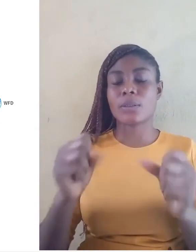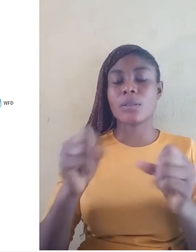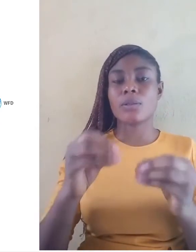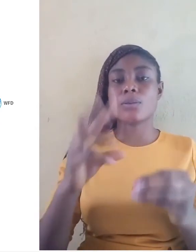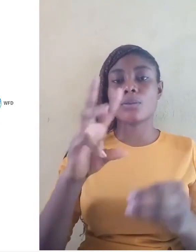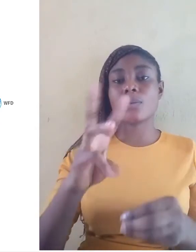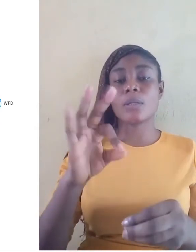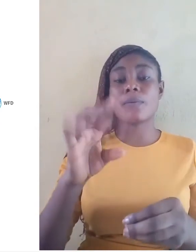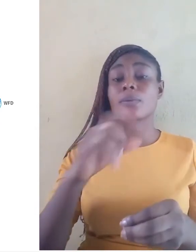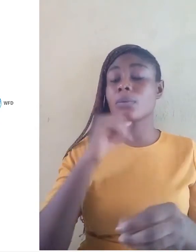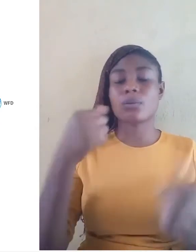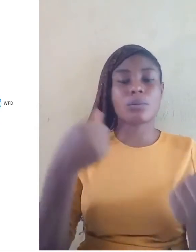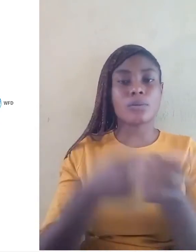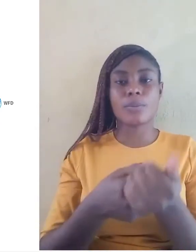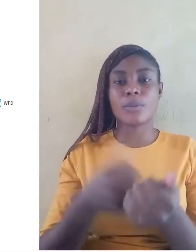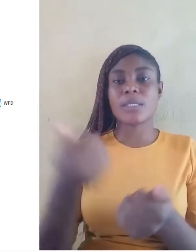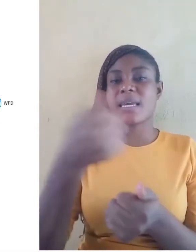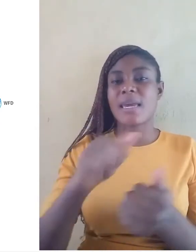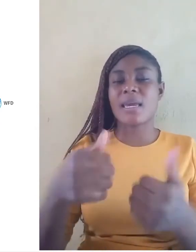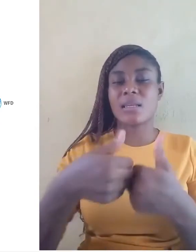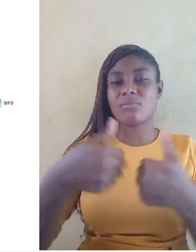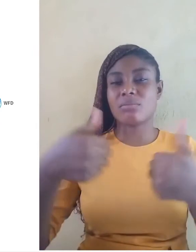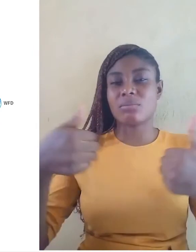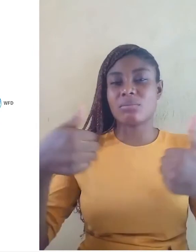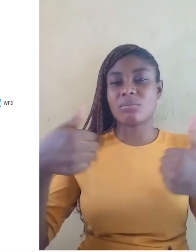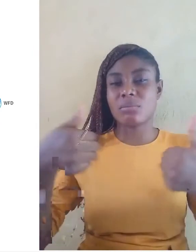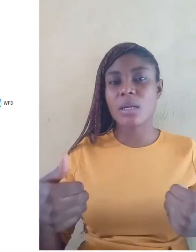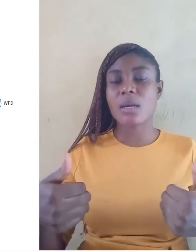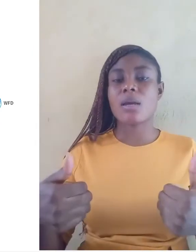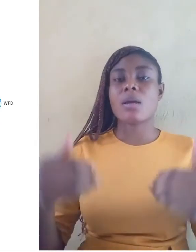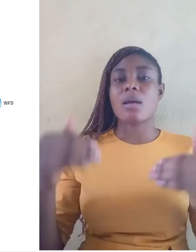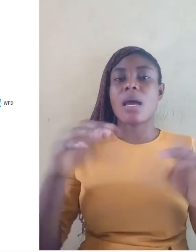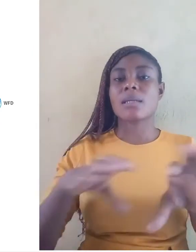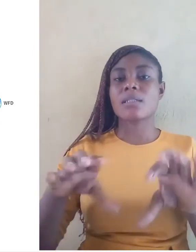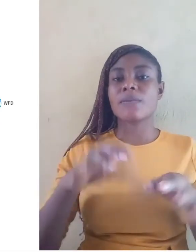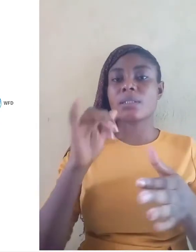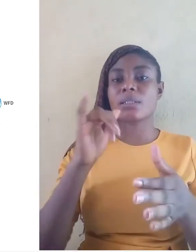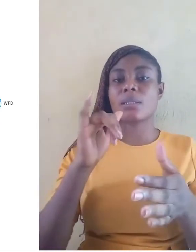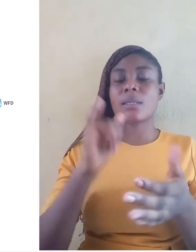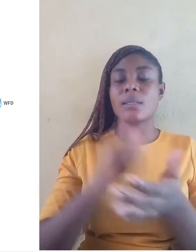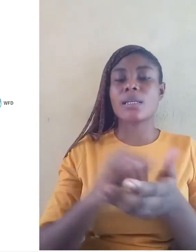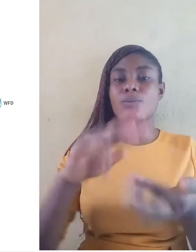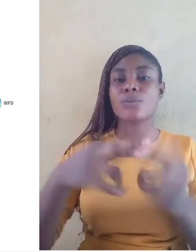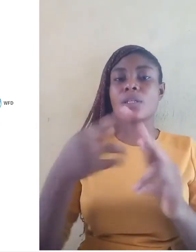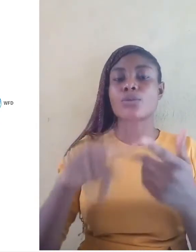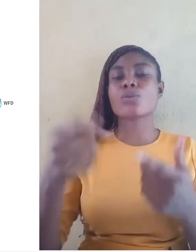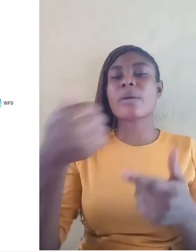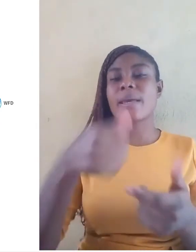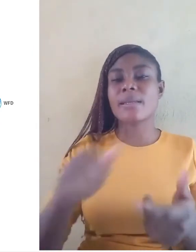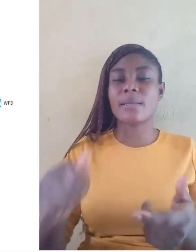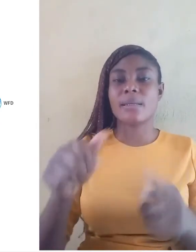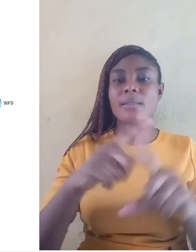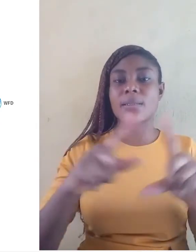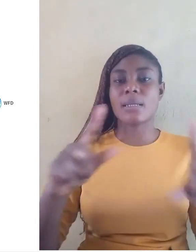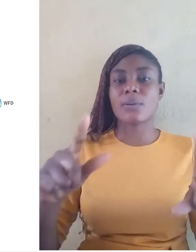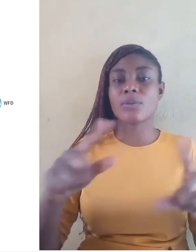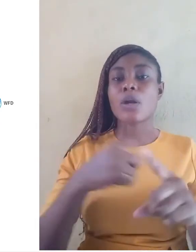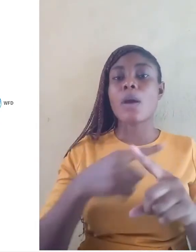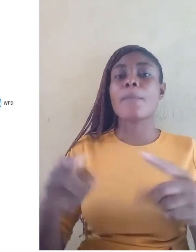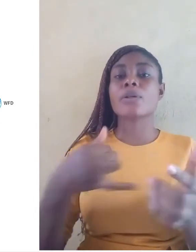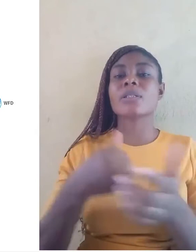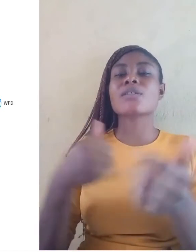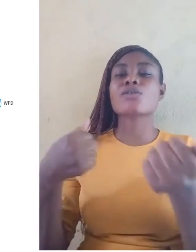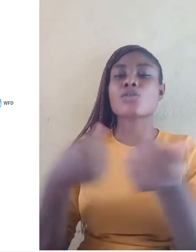WFD does not support any formal standardization activity related to any sign language, but it